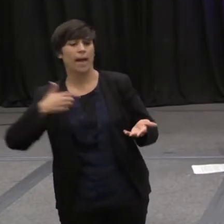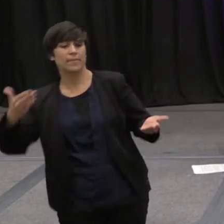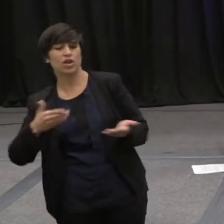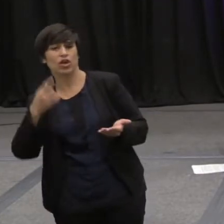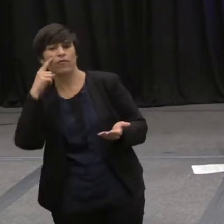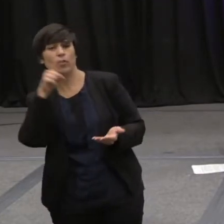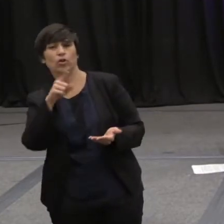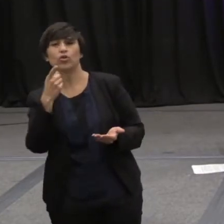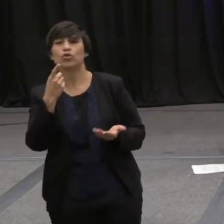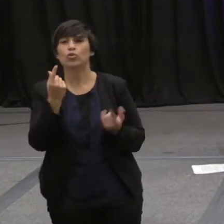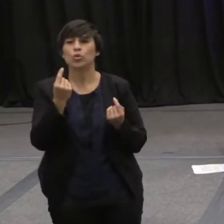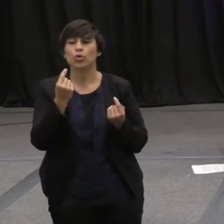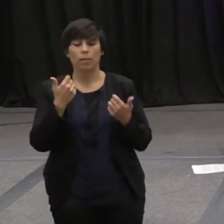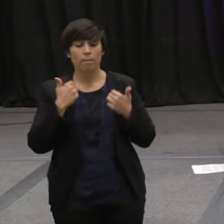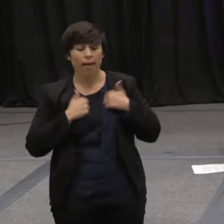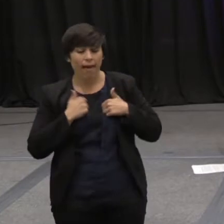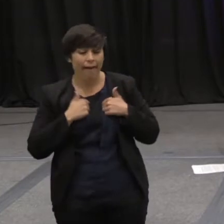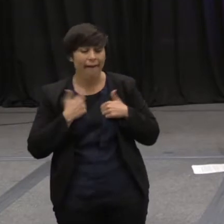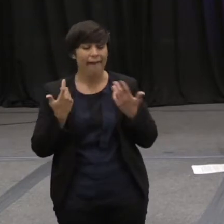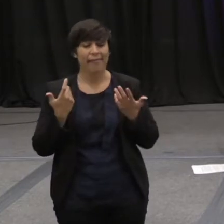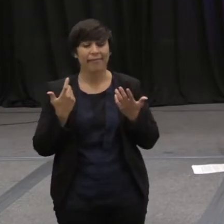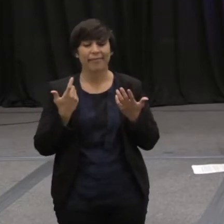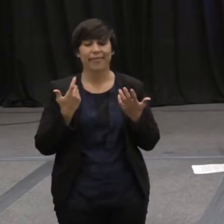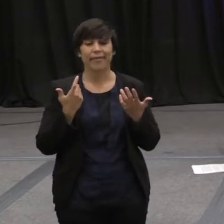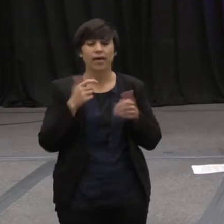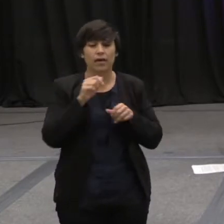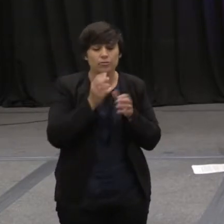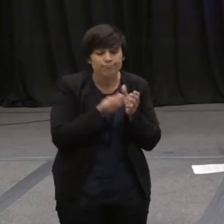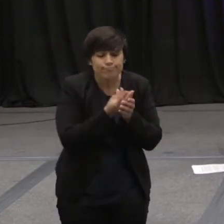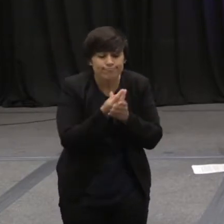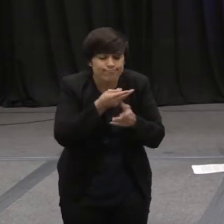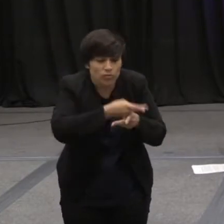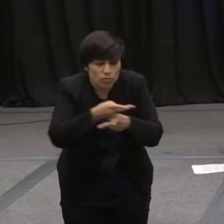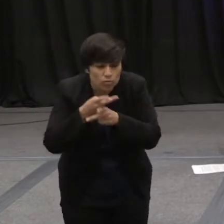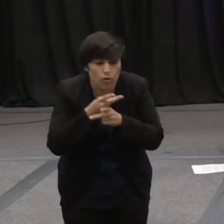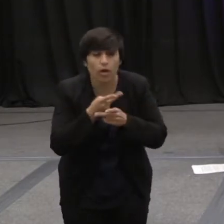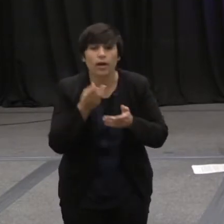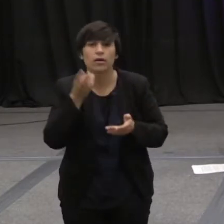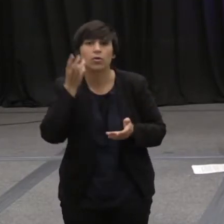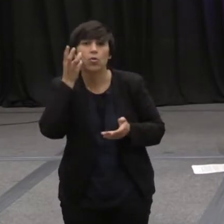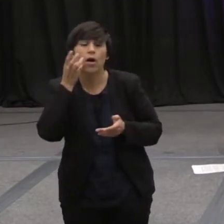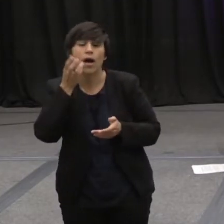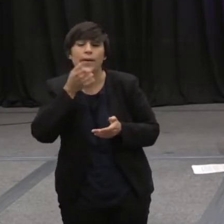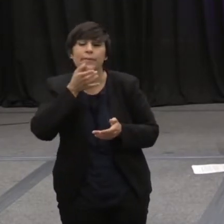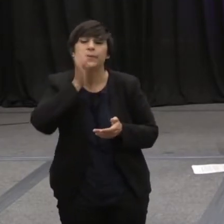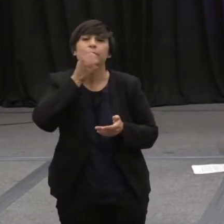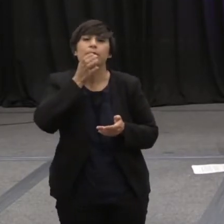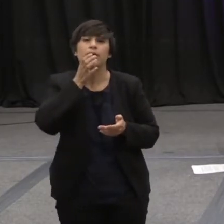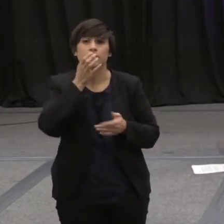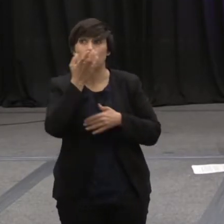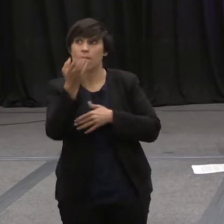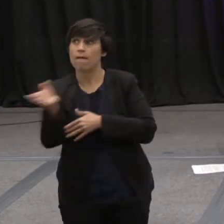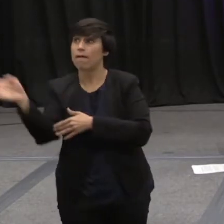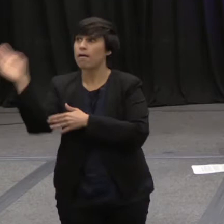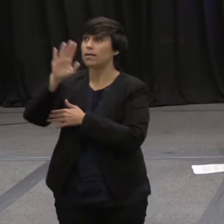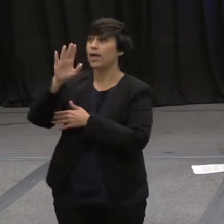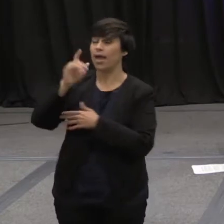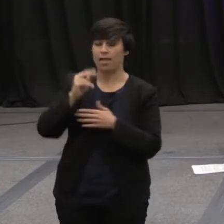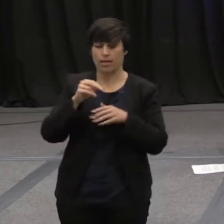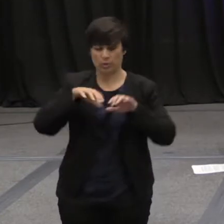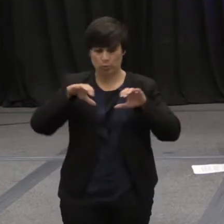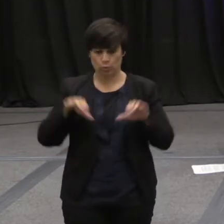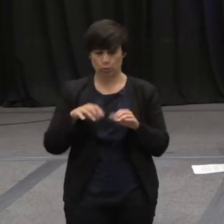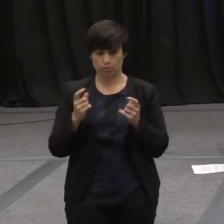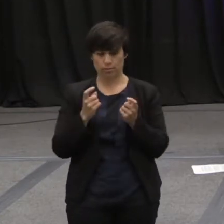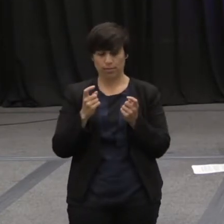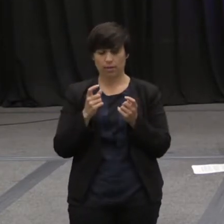work in the garden, you have a glass of wine, you do something to put the regular day aside and prepare to enter